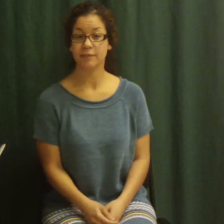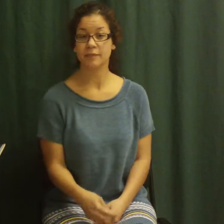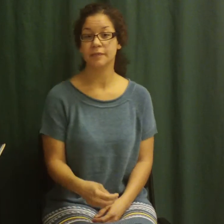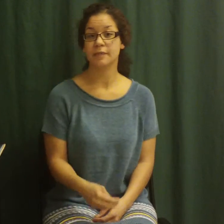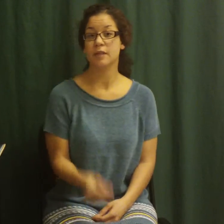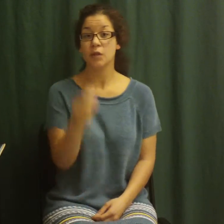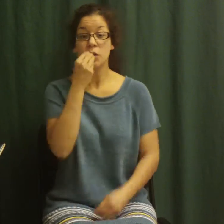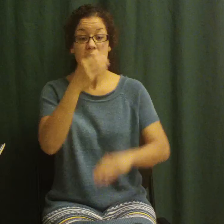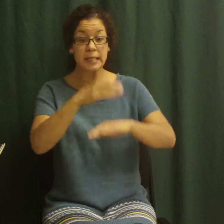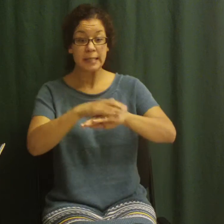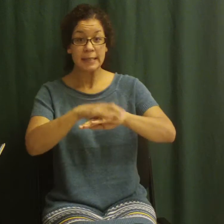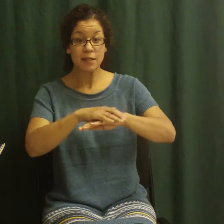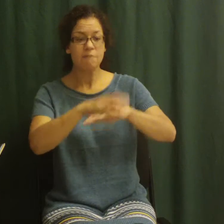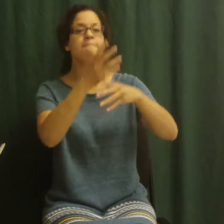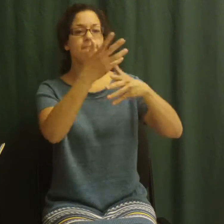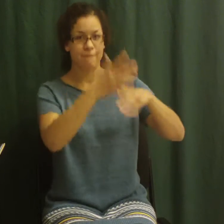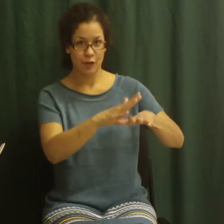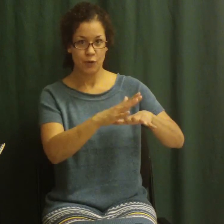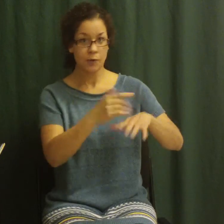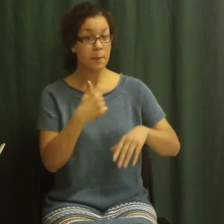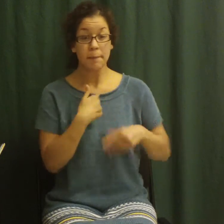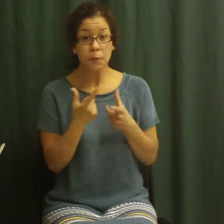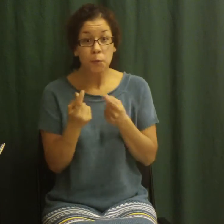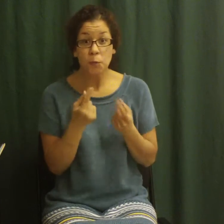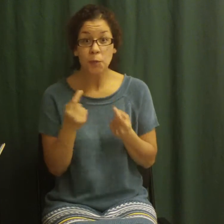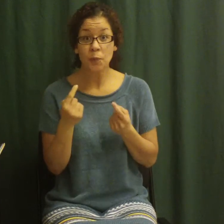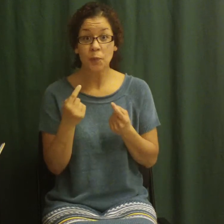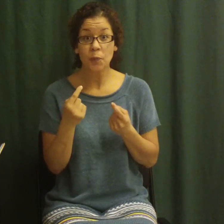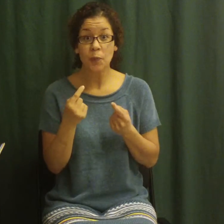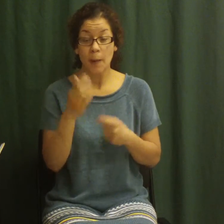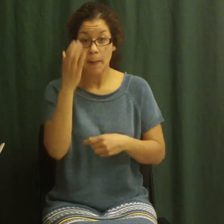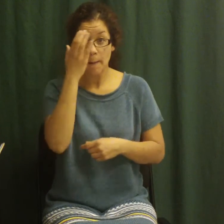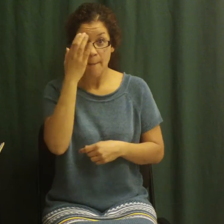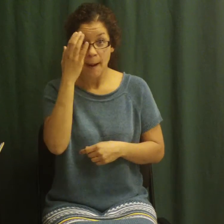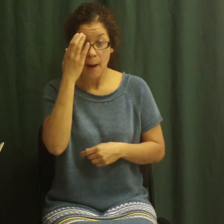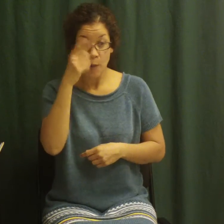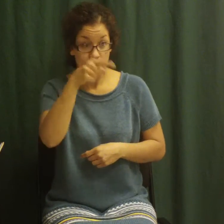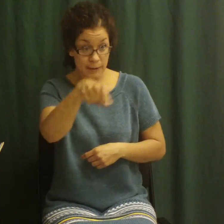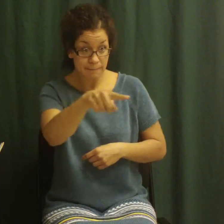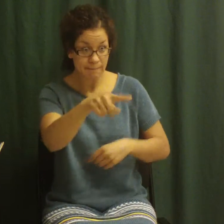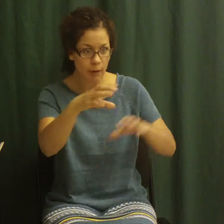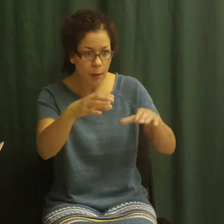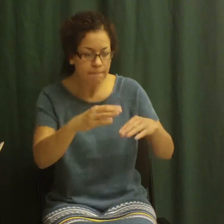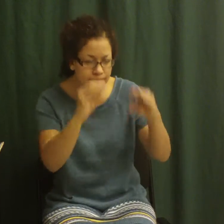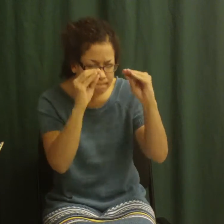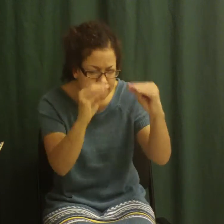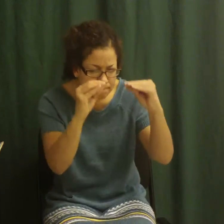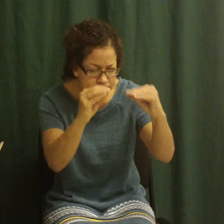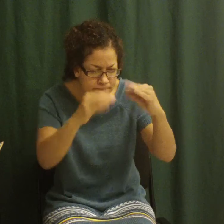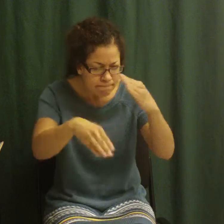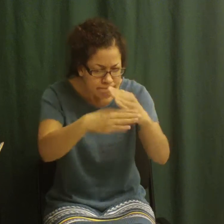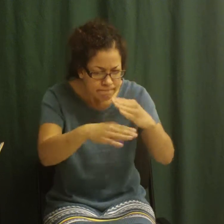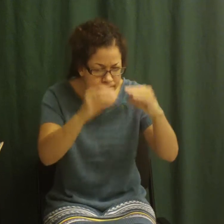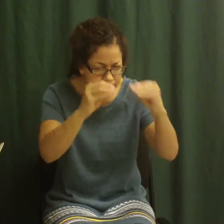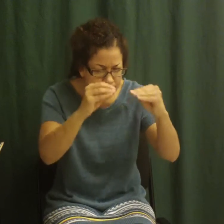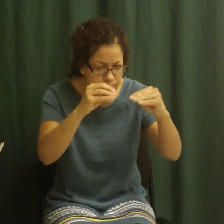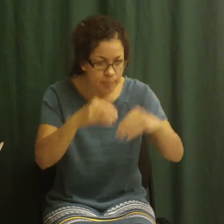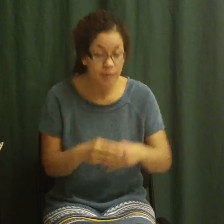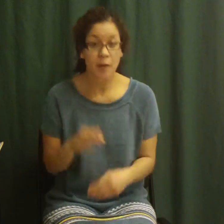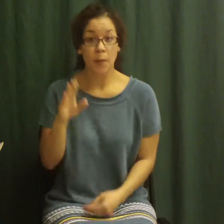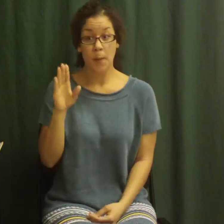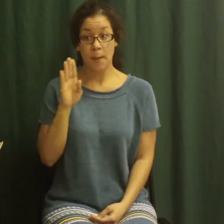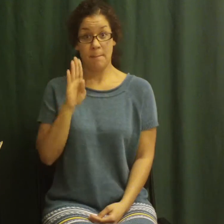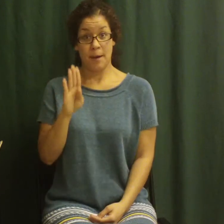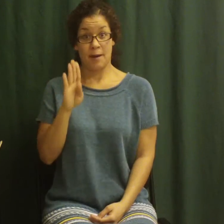dinner, I tried to teach the pirates to play soccer. Braidbeard kicked the ball and yelled, "Arr,